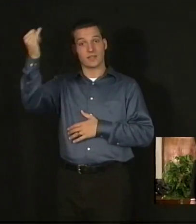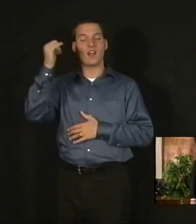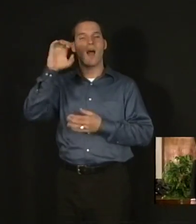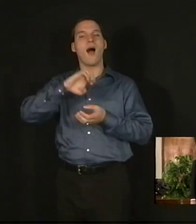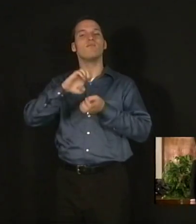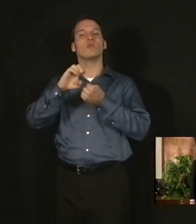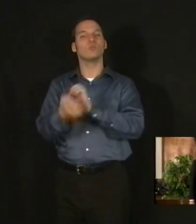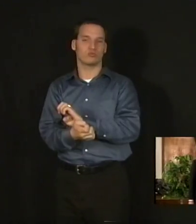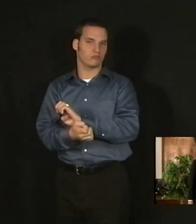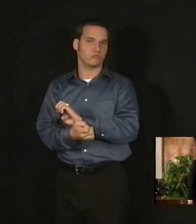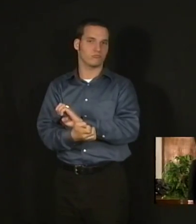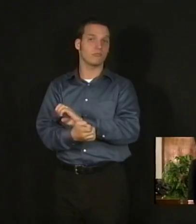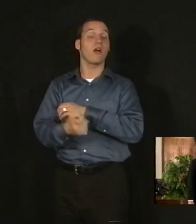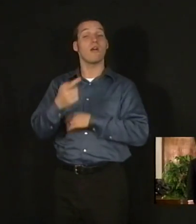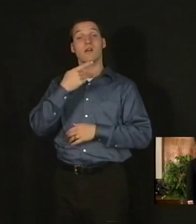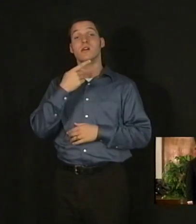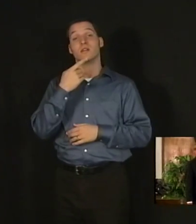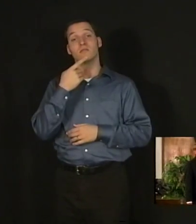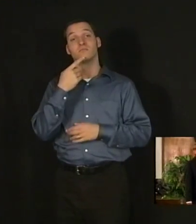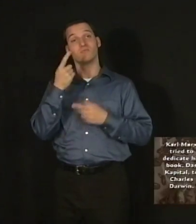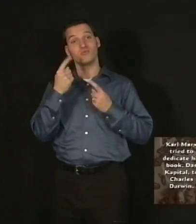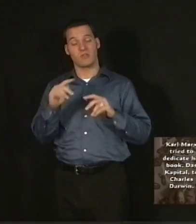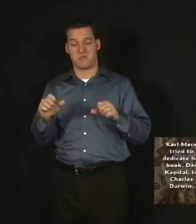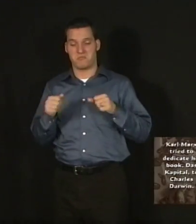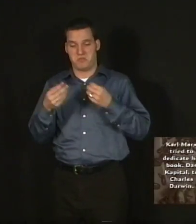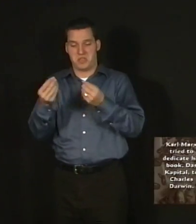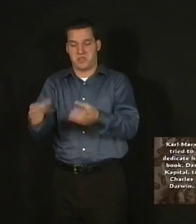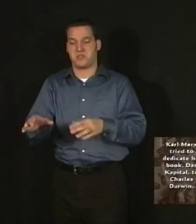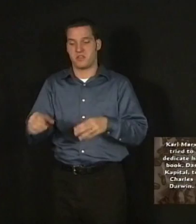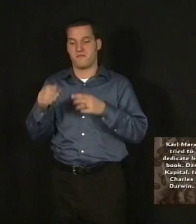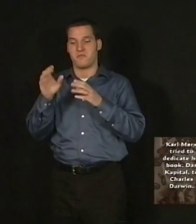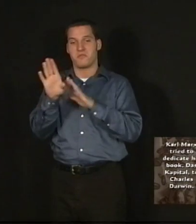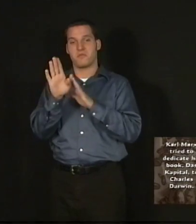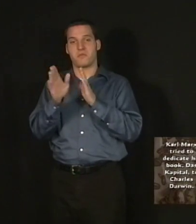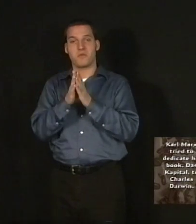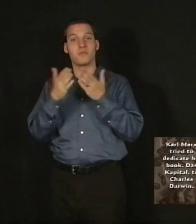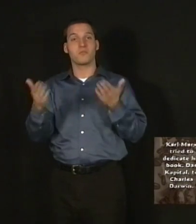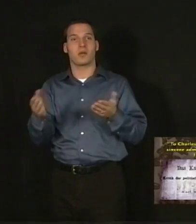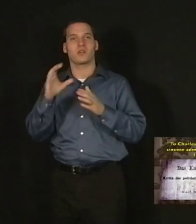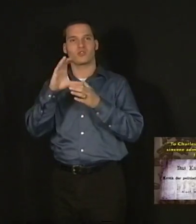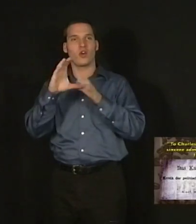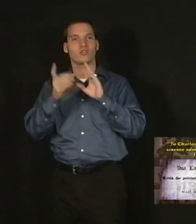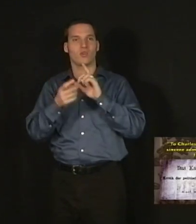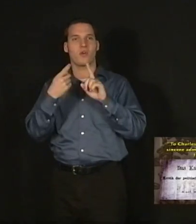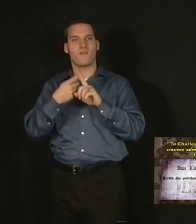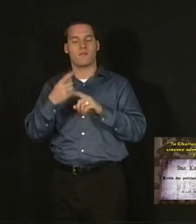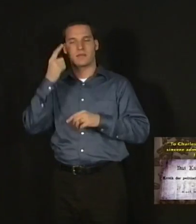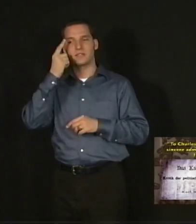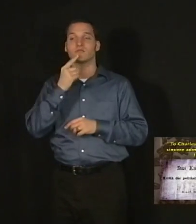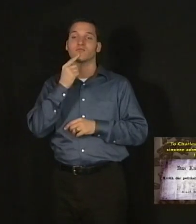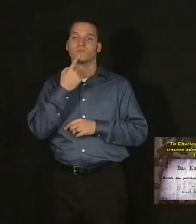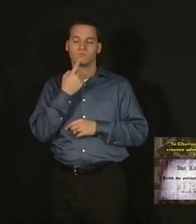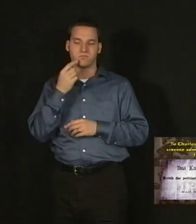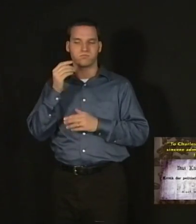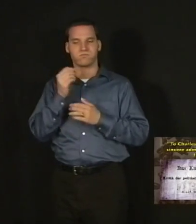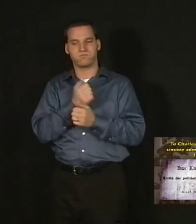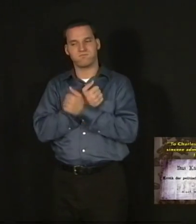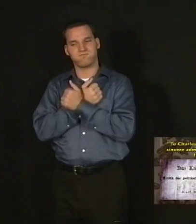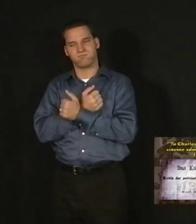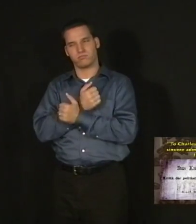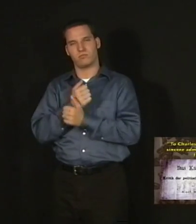idea of evolution. Karl Marx even tried to dedicate his book to Charles Darwin. From a sincere